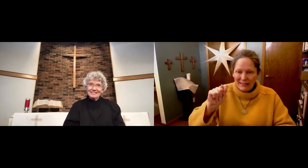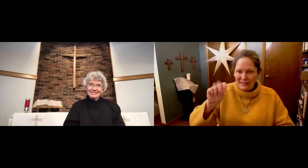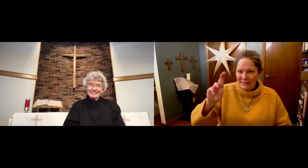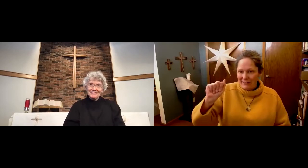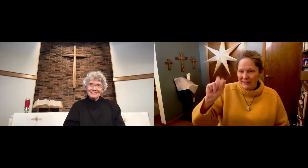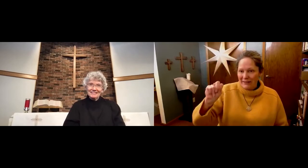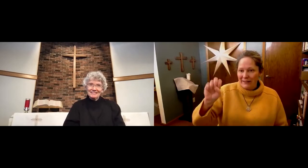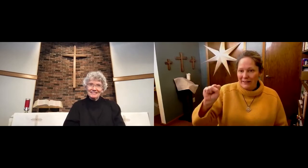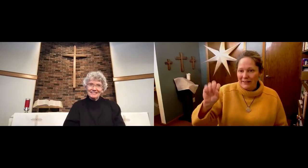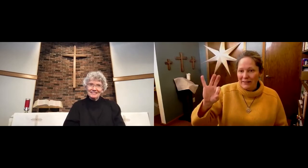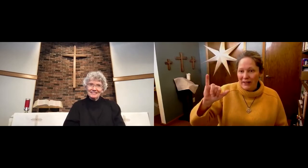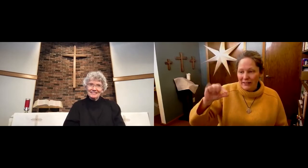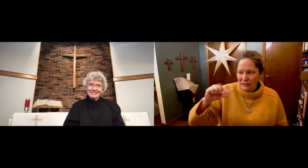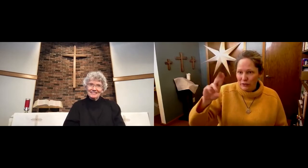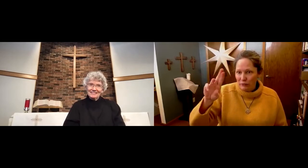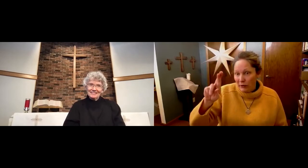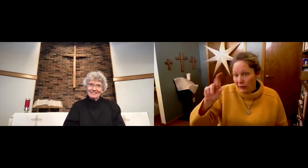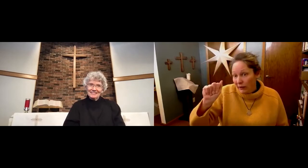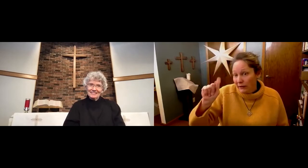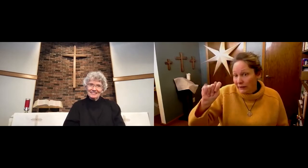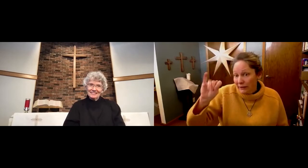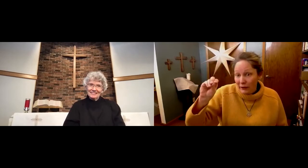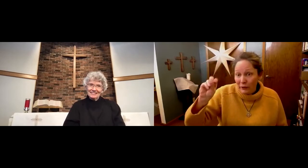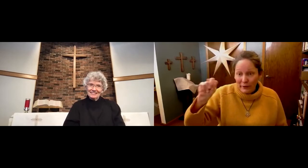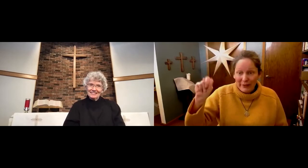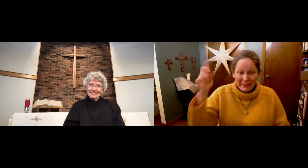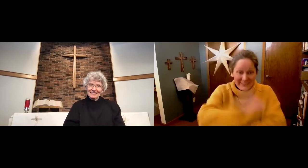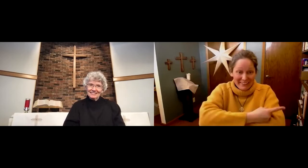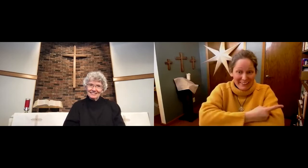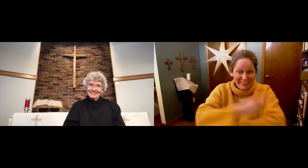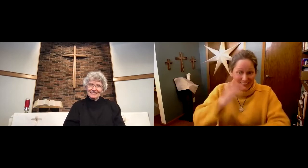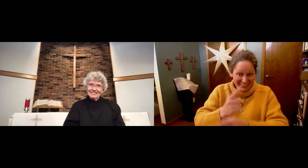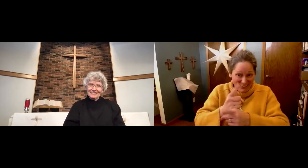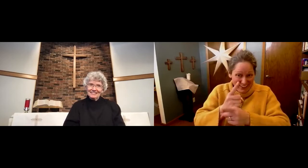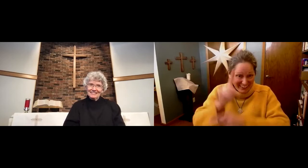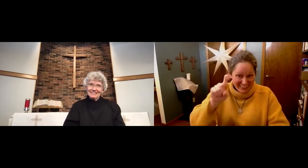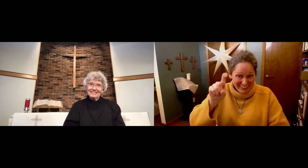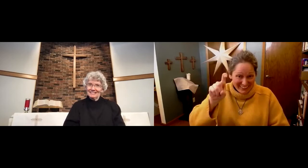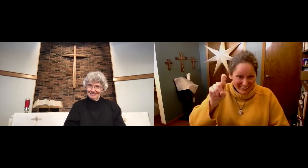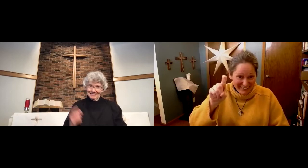Pastor Michelle is saying, and today is also special because it's Transfiguration Day.